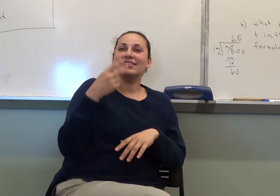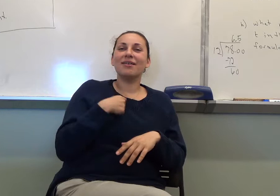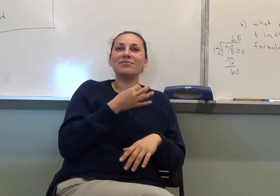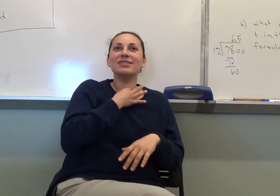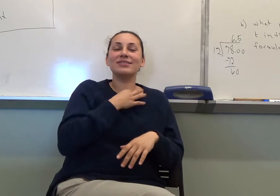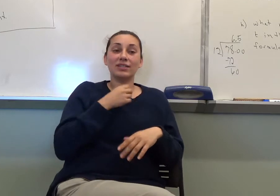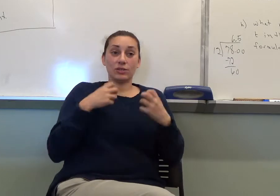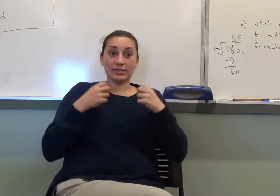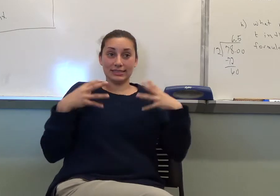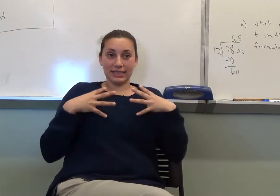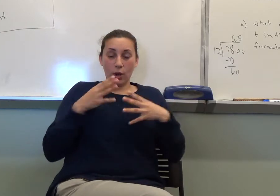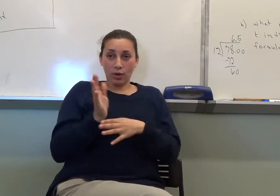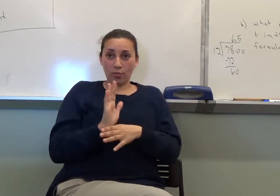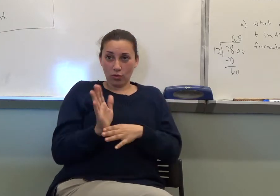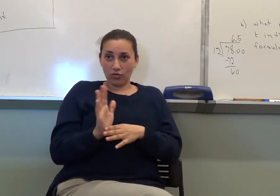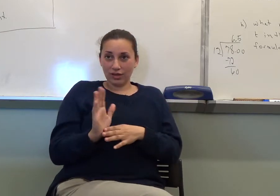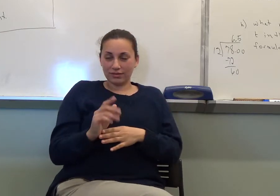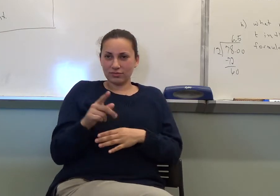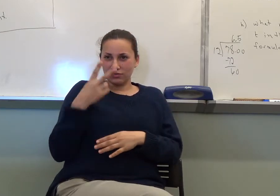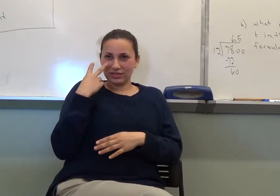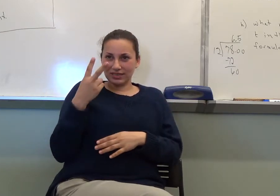of compounding